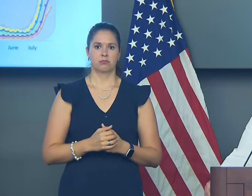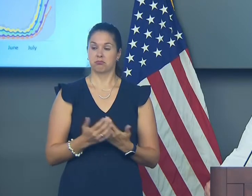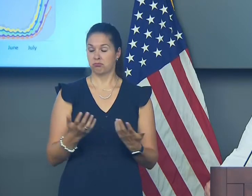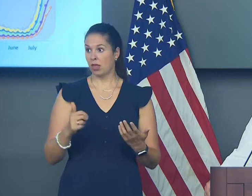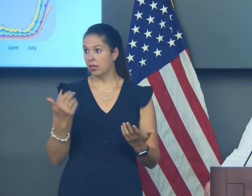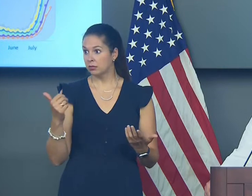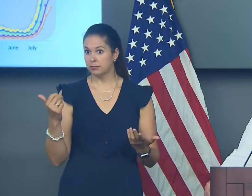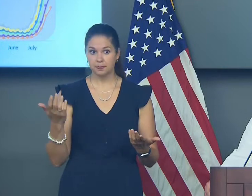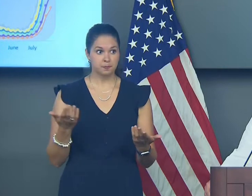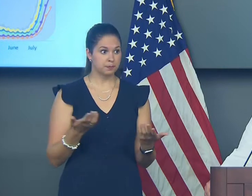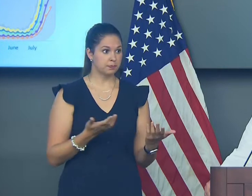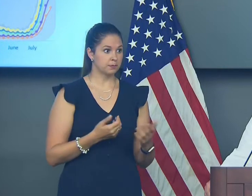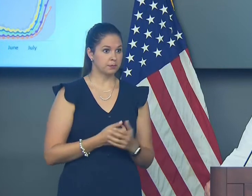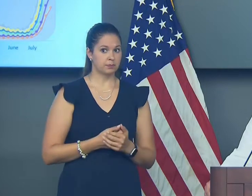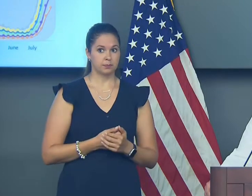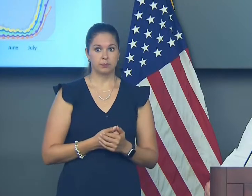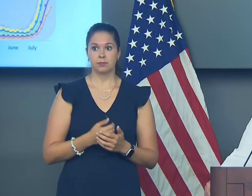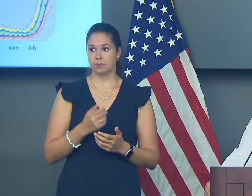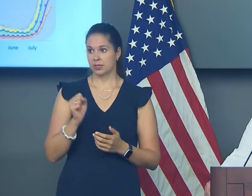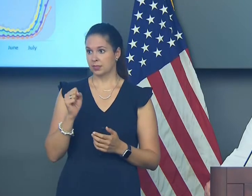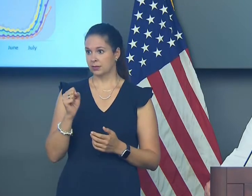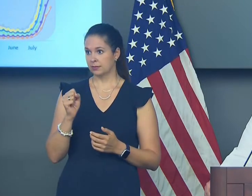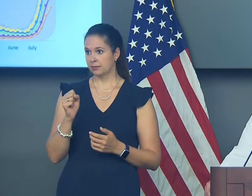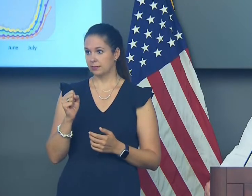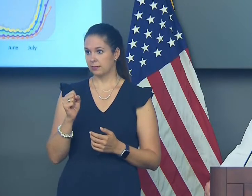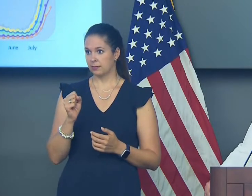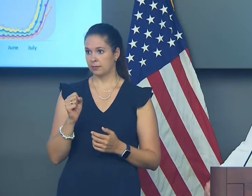Anything else? Yes, sir.